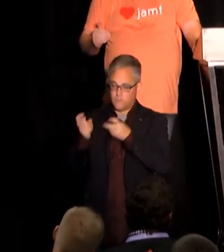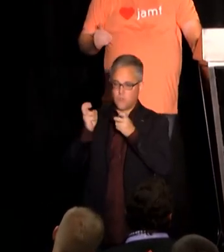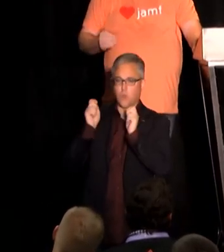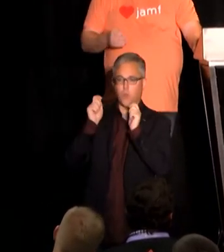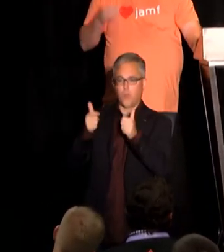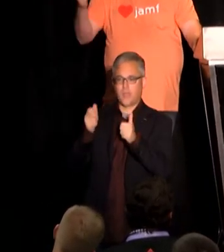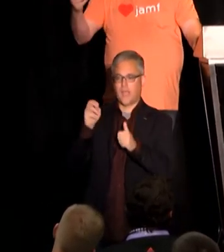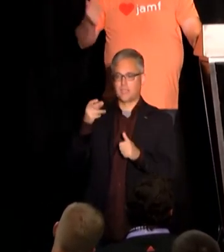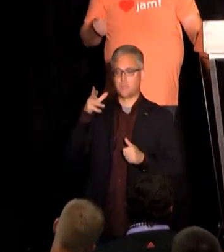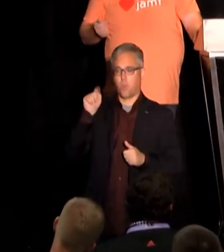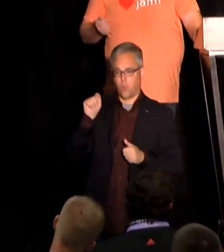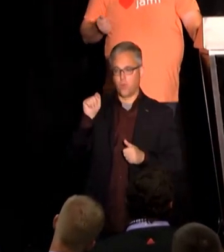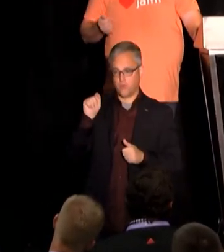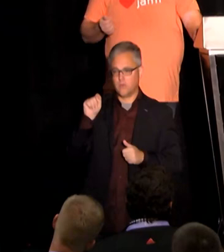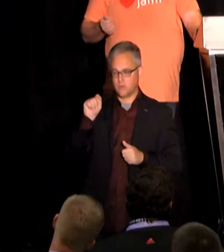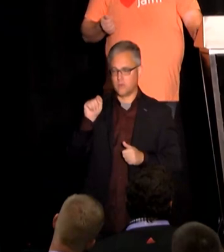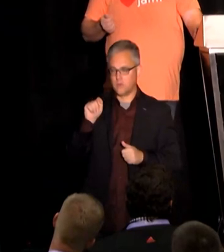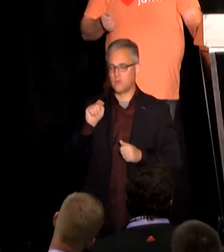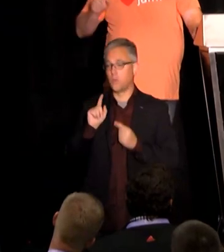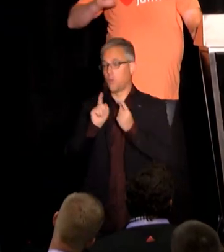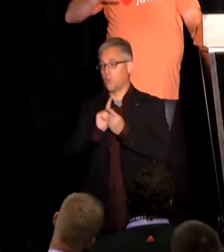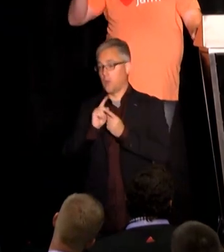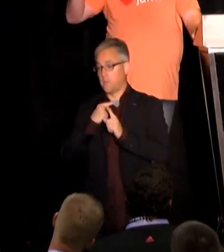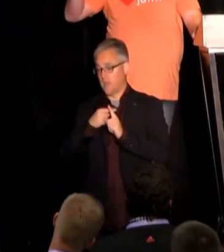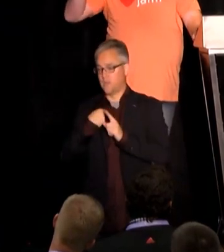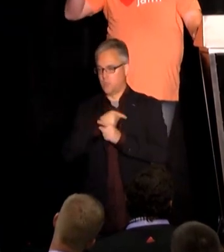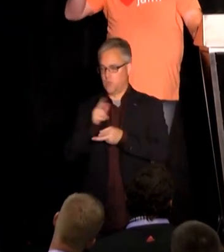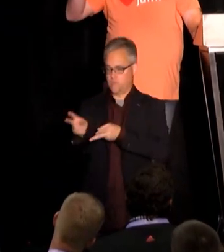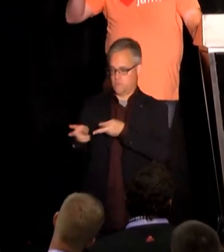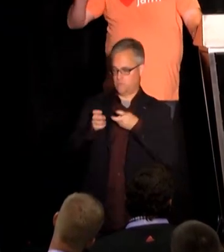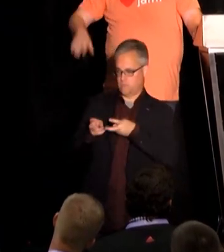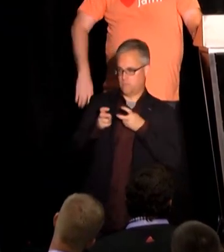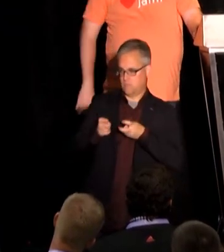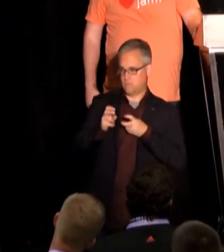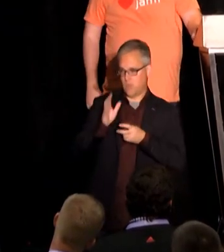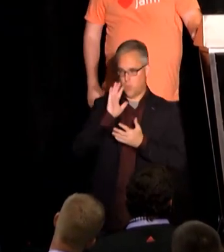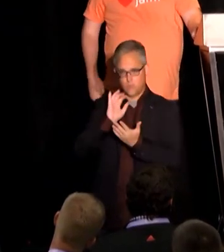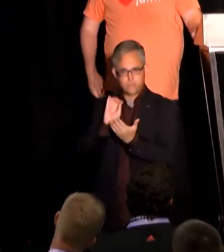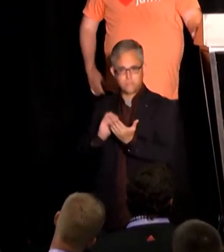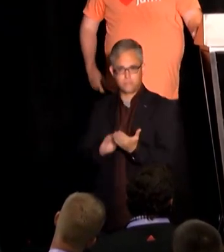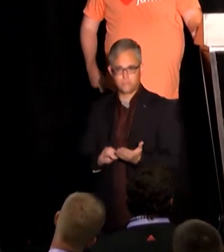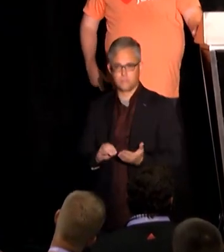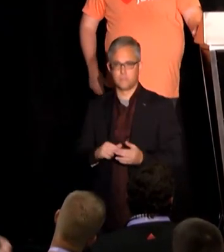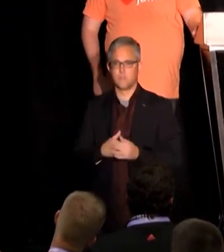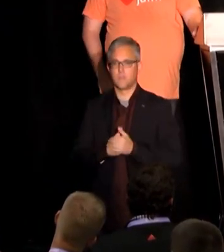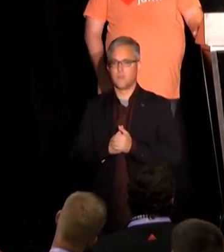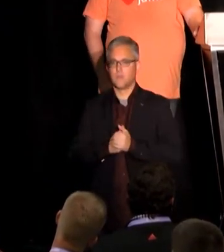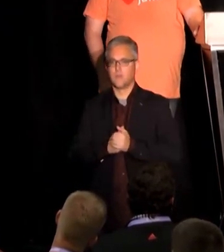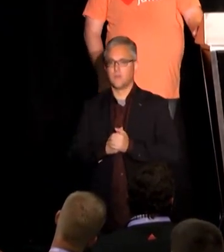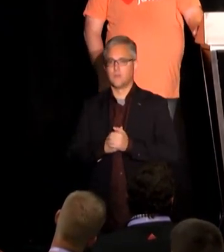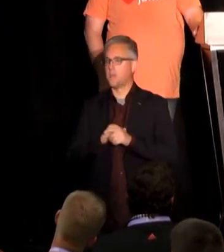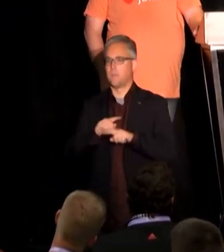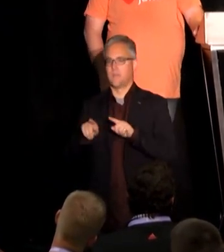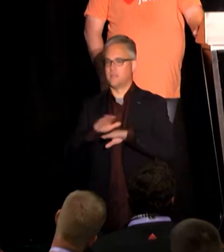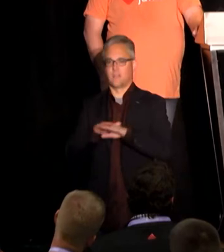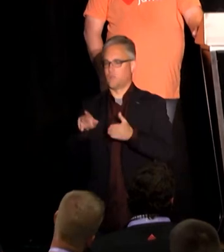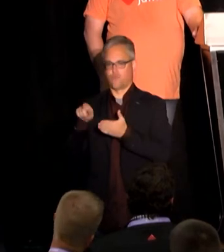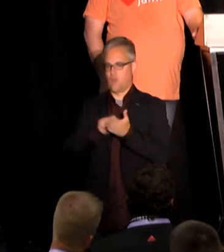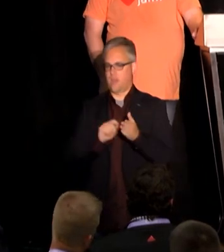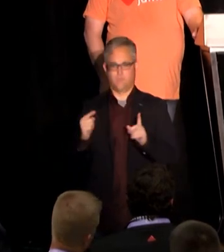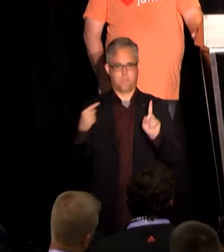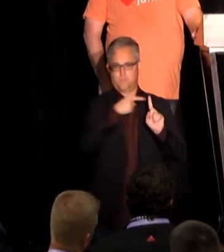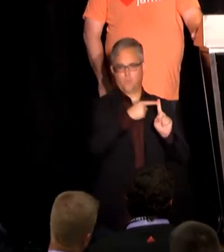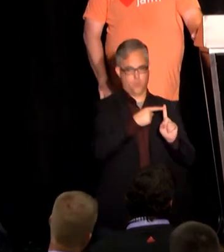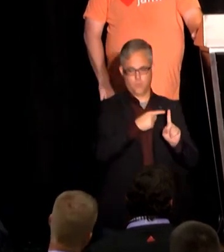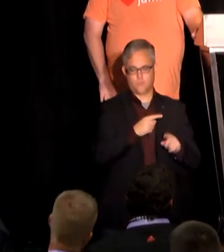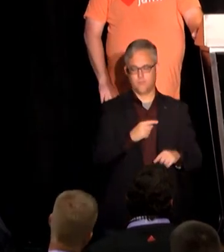export, and one-to-one plus can pull as well, and those will populate on the device screen as well. But it doesn't write into? Does not write back currently.